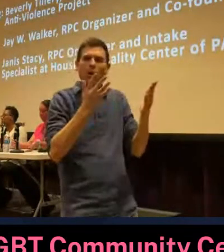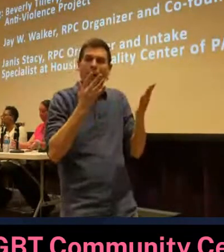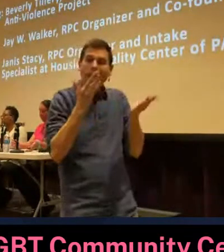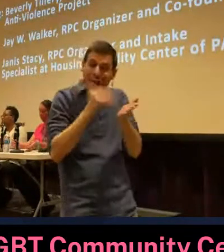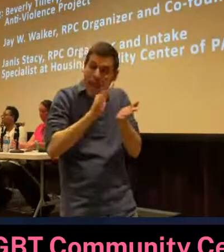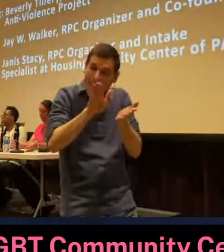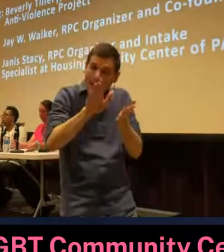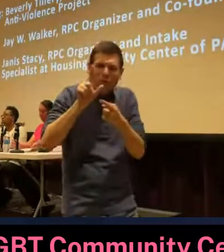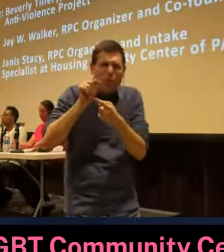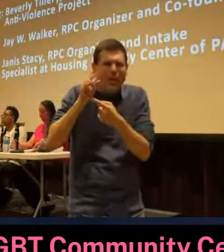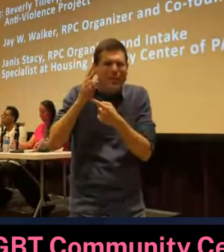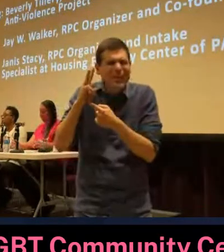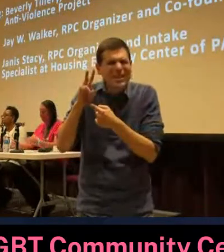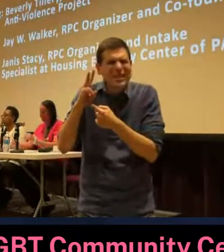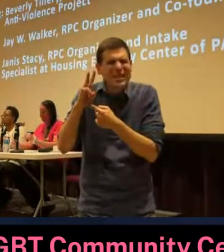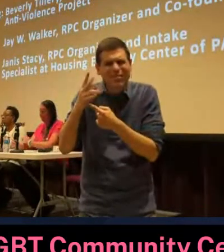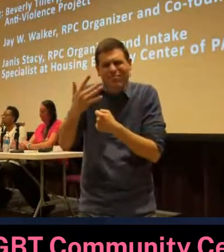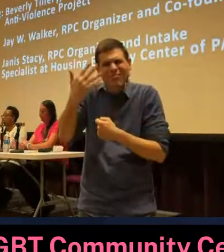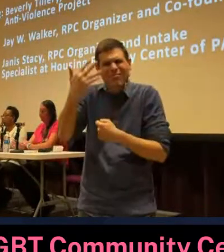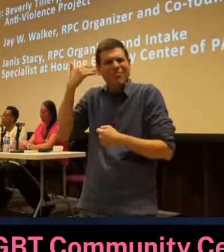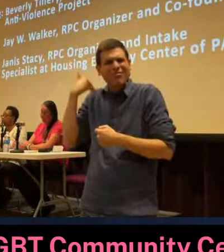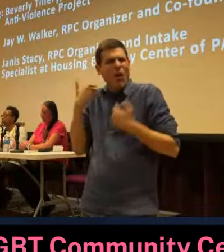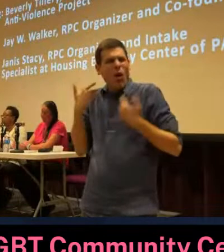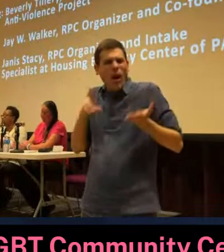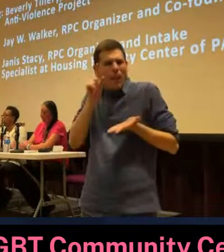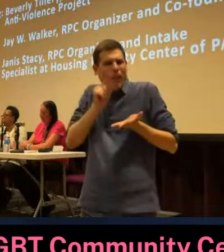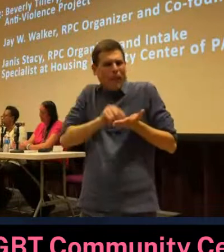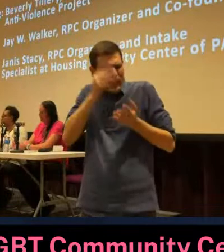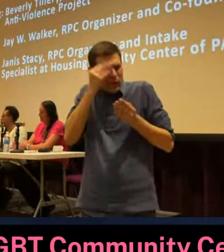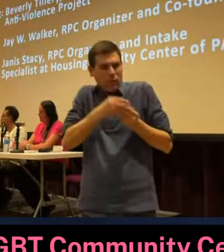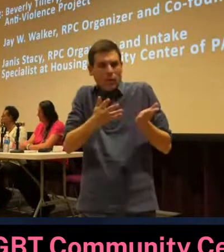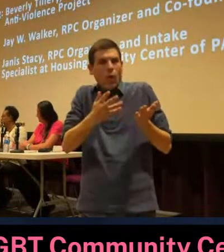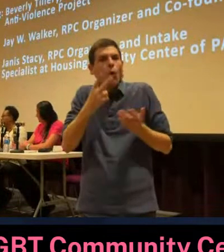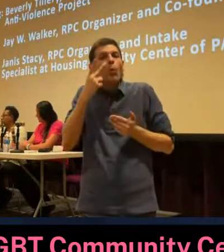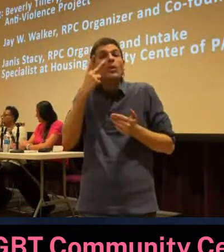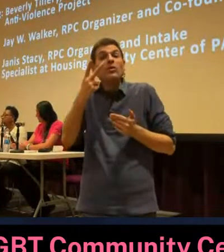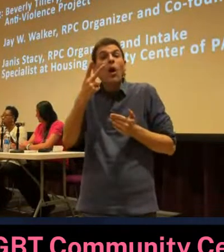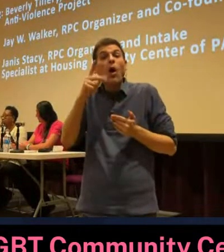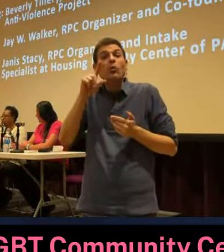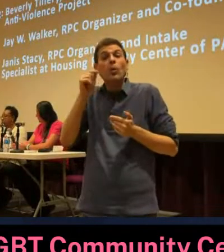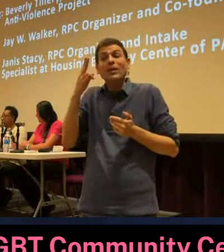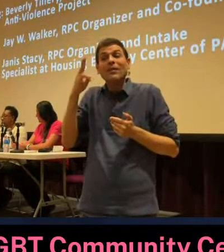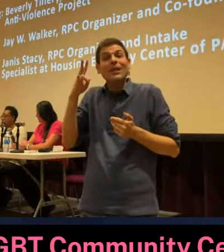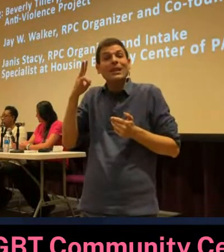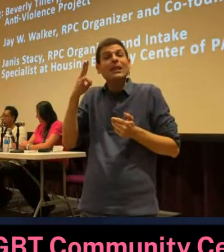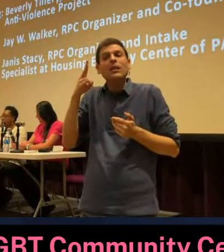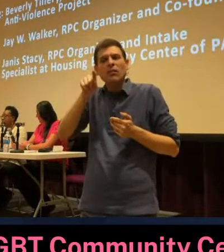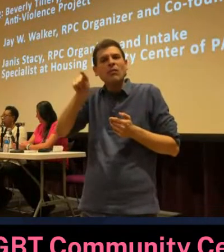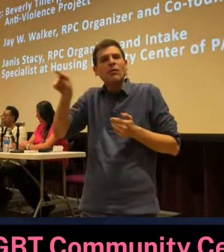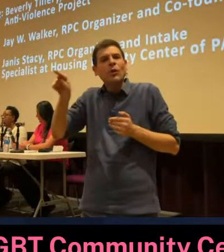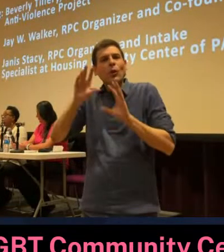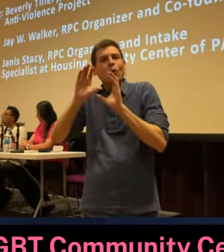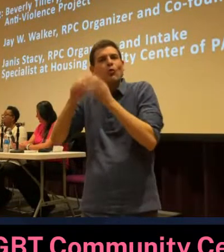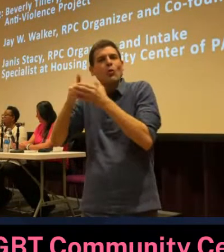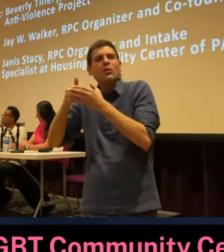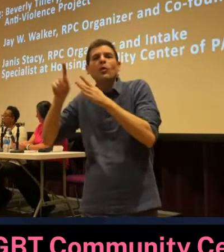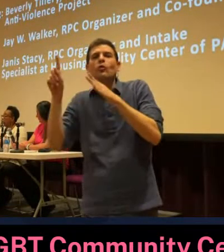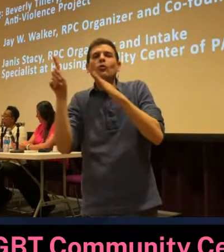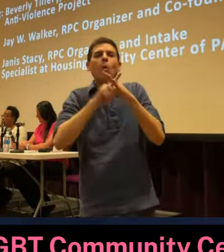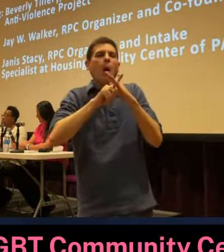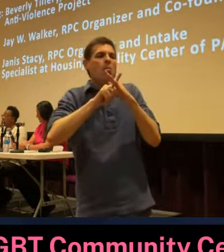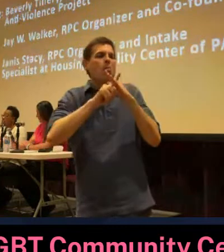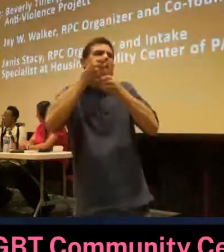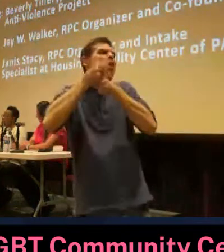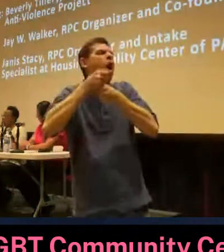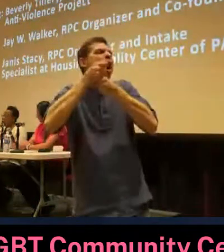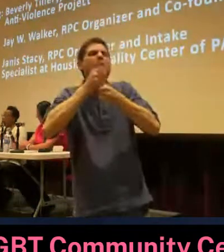2017, during Pride season, where we started to see these drugstore area attacks, we started to see other protests. We